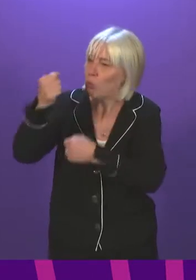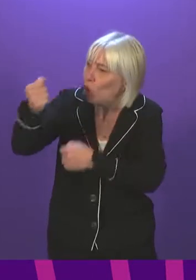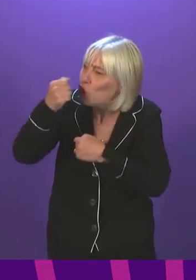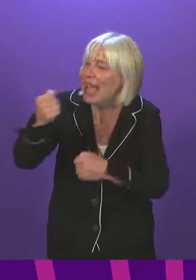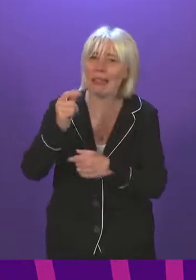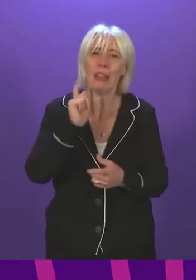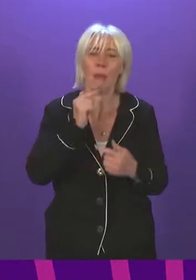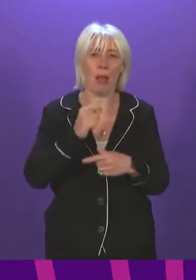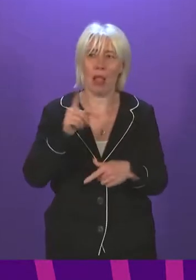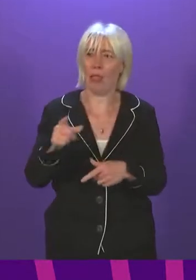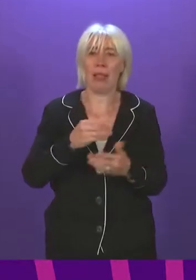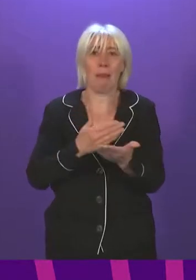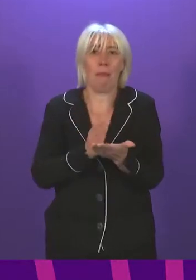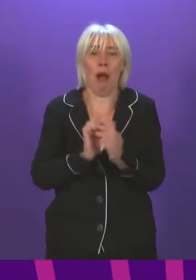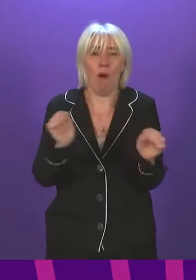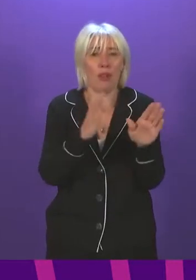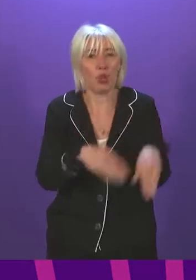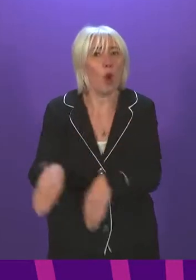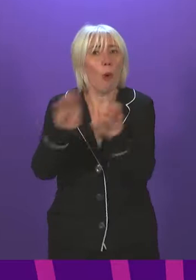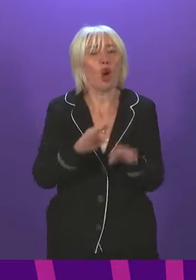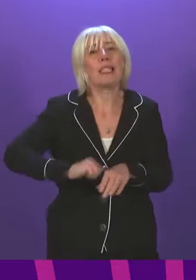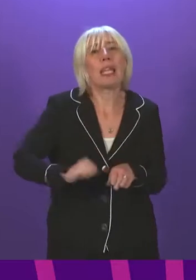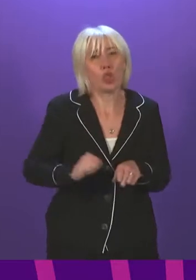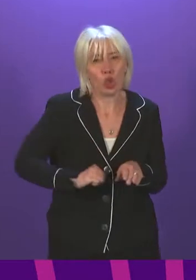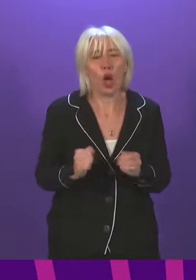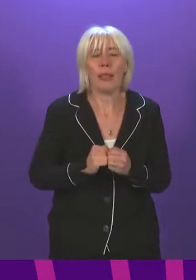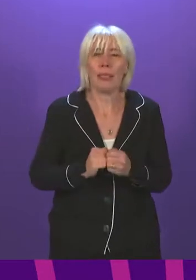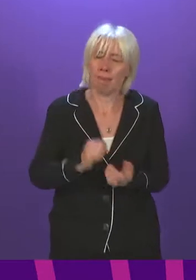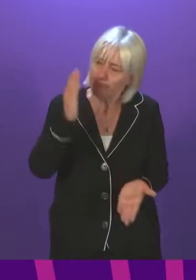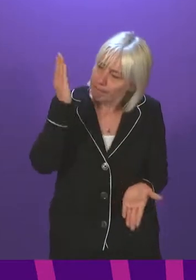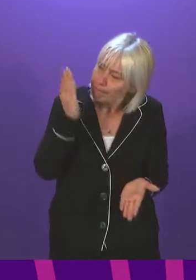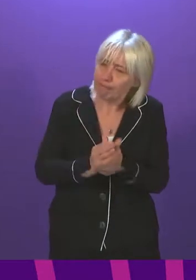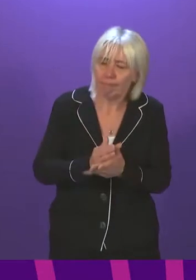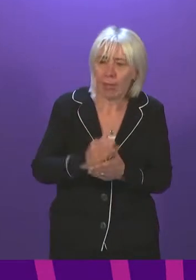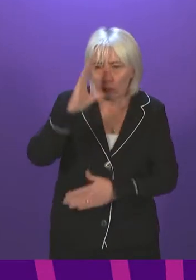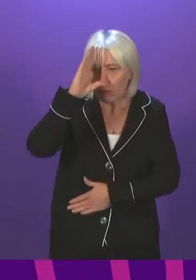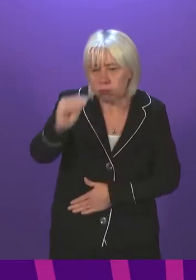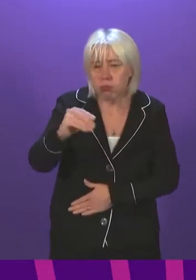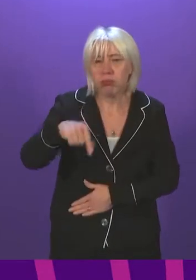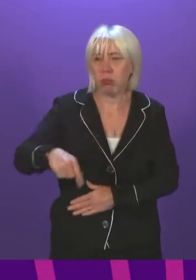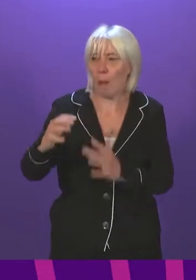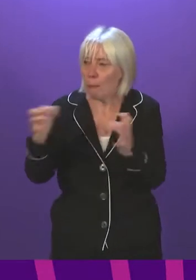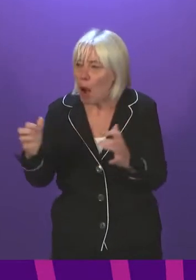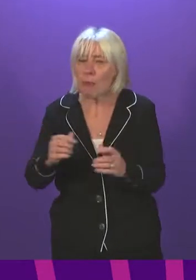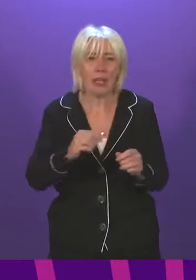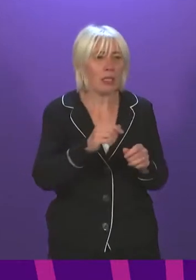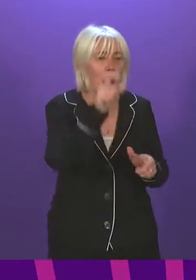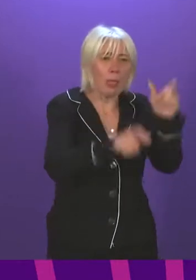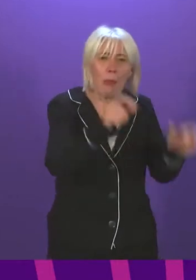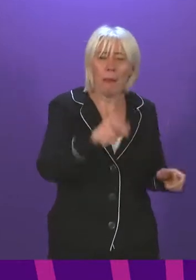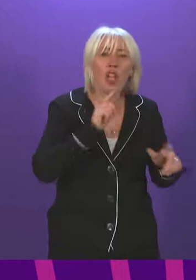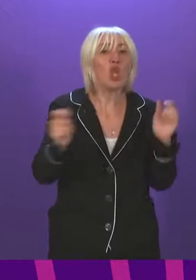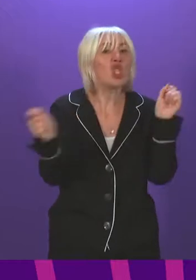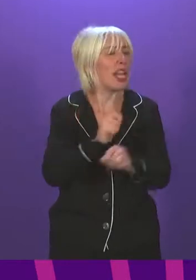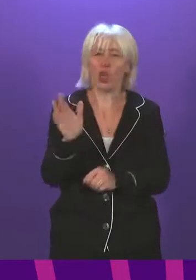round as an essential part of the expression of democracy in Scotland, and I categorically assure Parliament and the public this will not change. Corporate